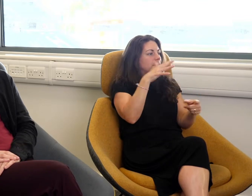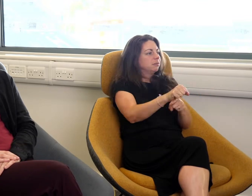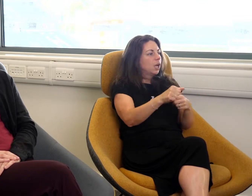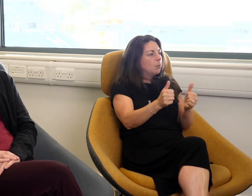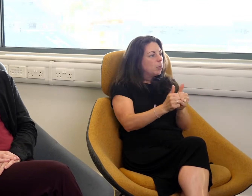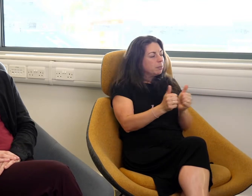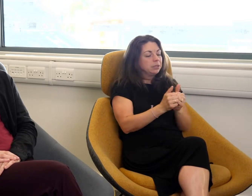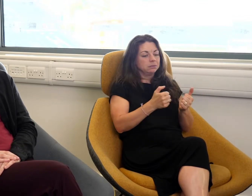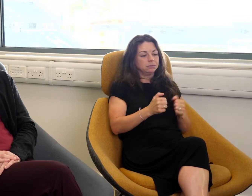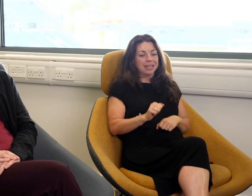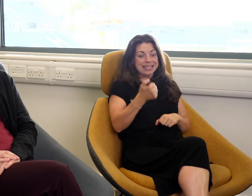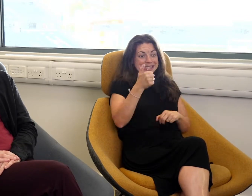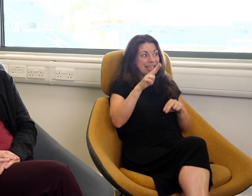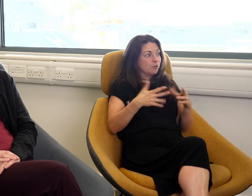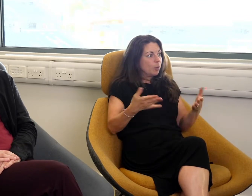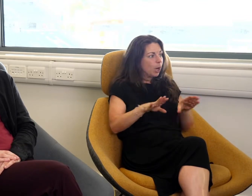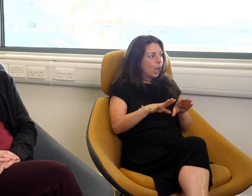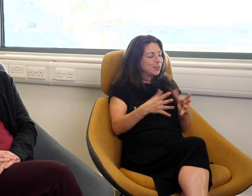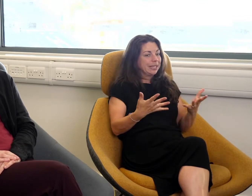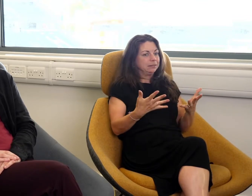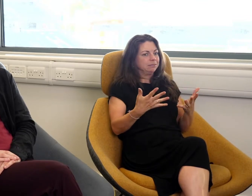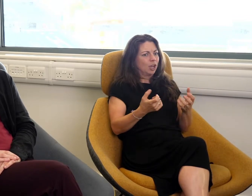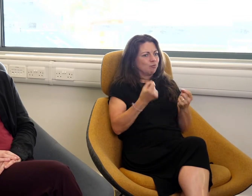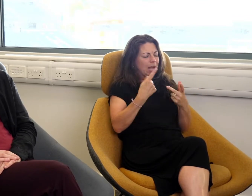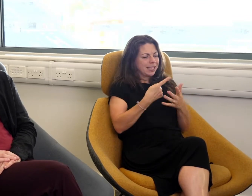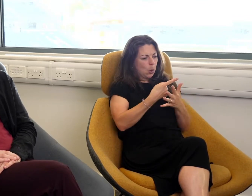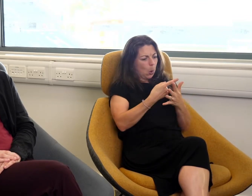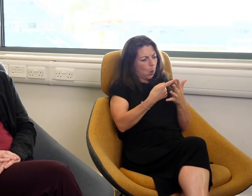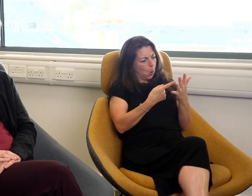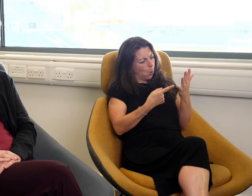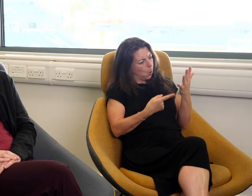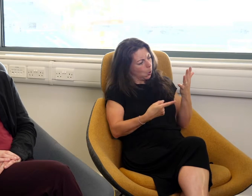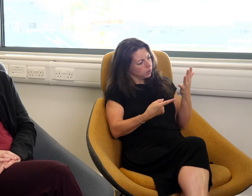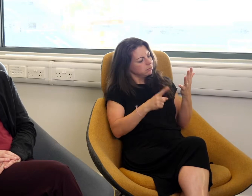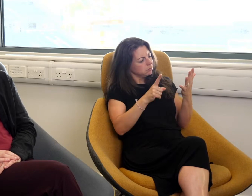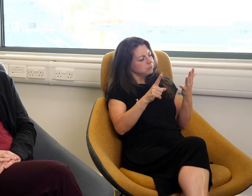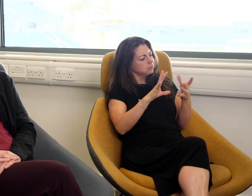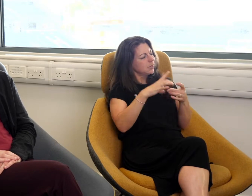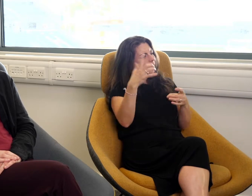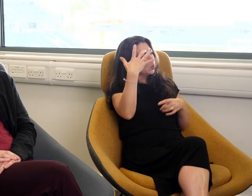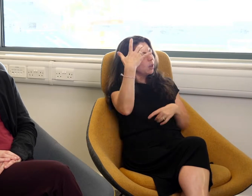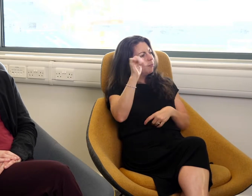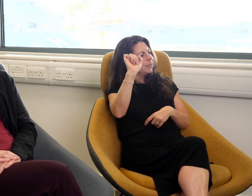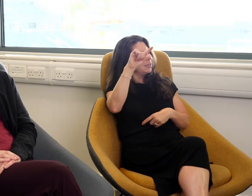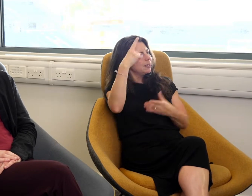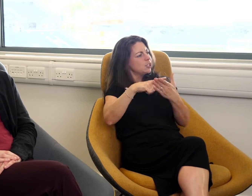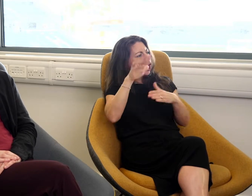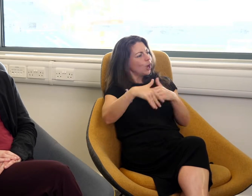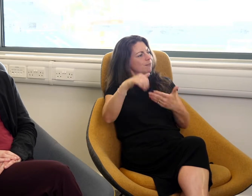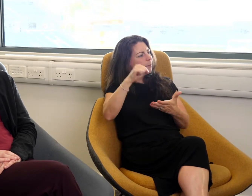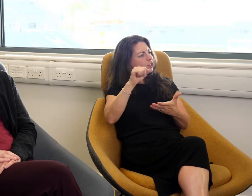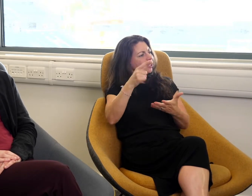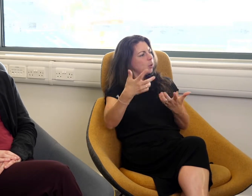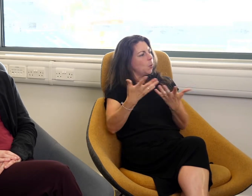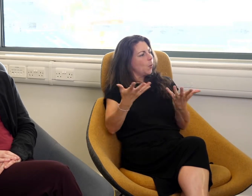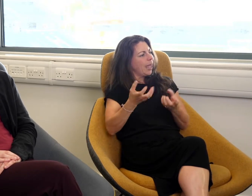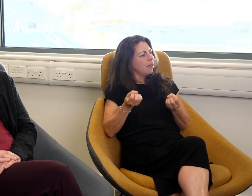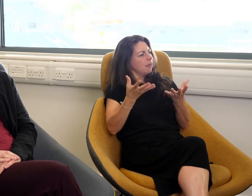realise that they were political issues driven by kind of government and budget decisions. And so from that point,